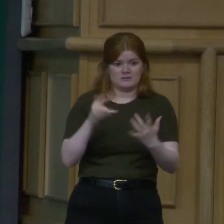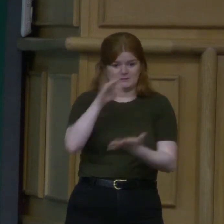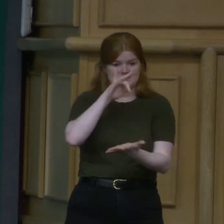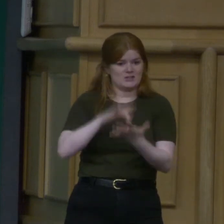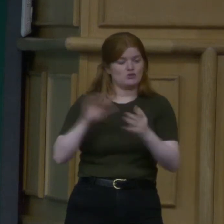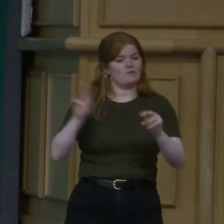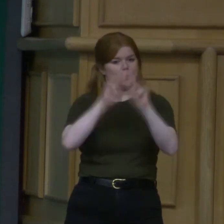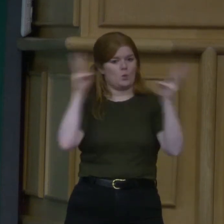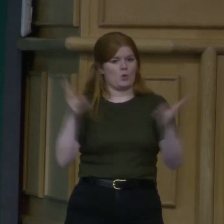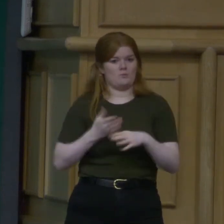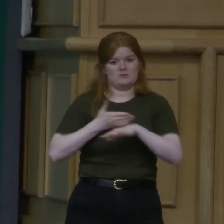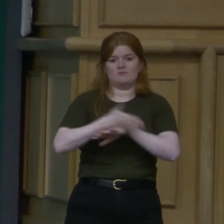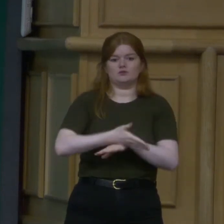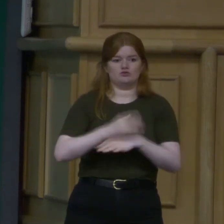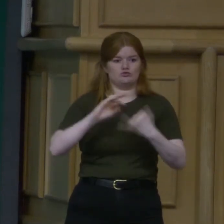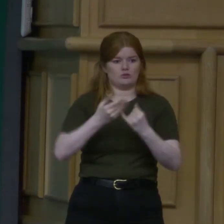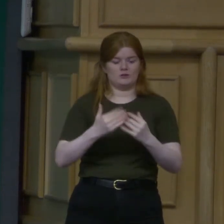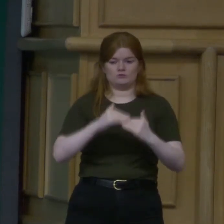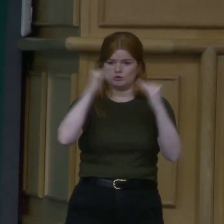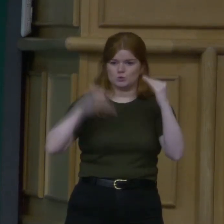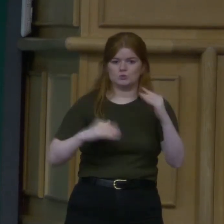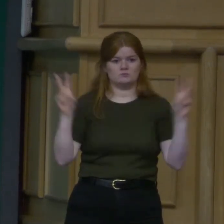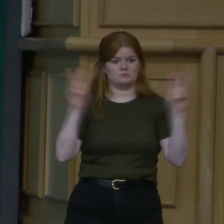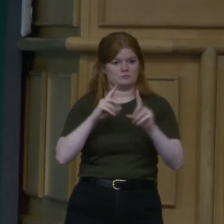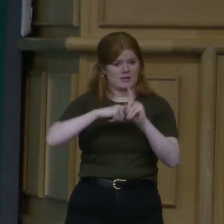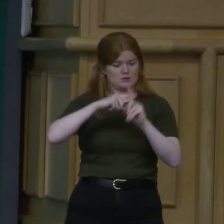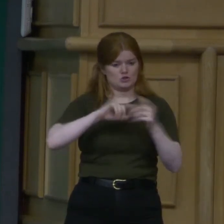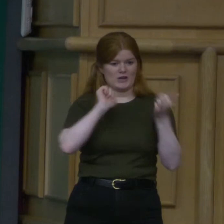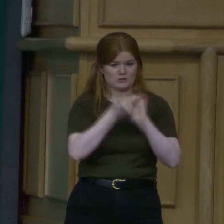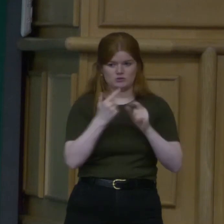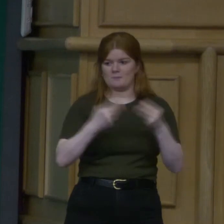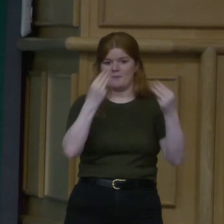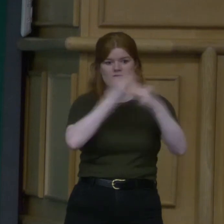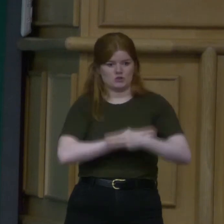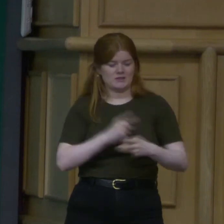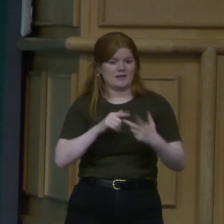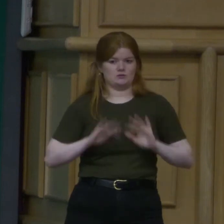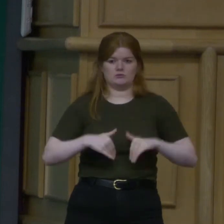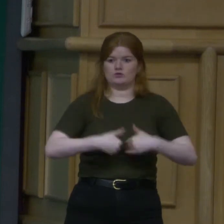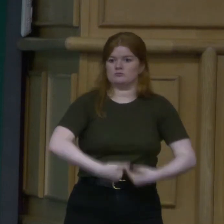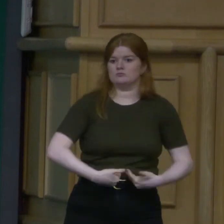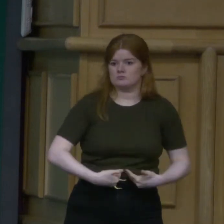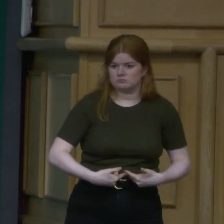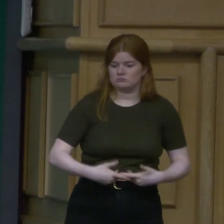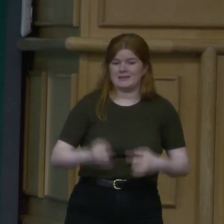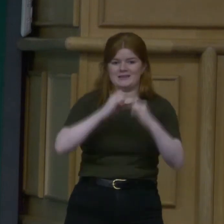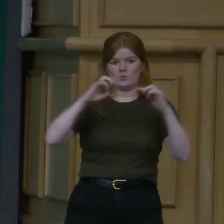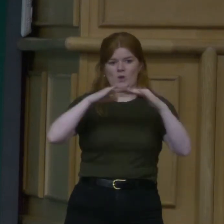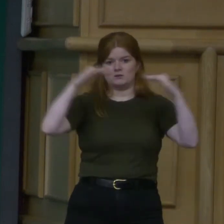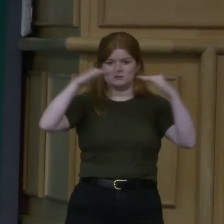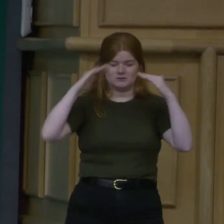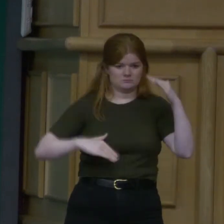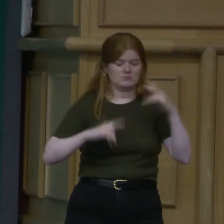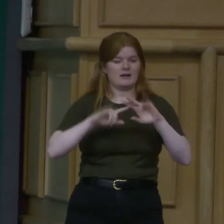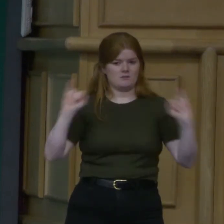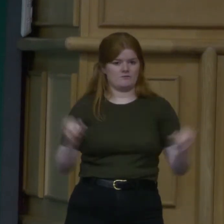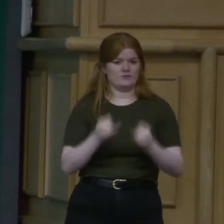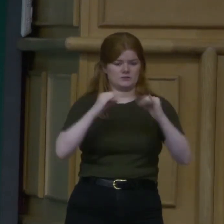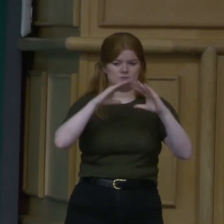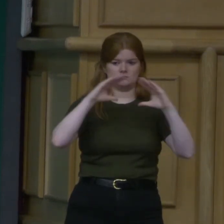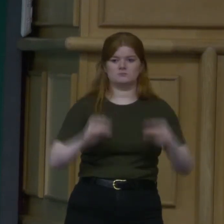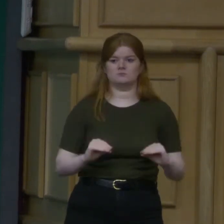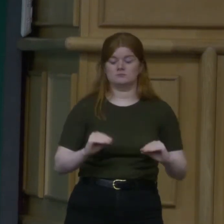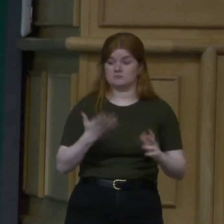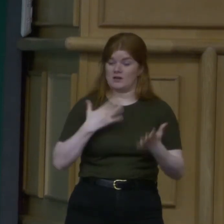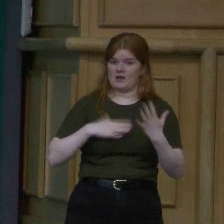centre of global efforts to tackle climate change, poverty and hunger, inequality and conflict. I've